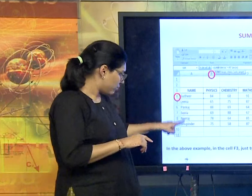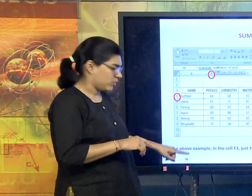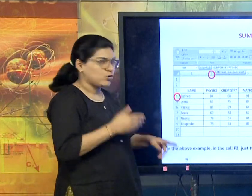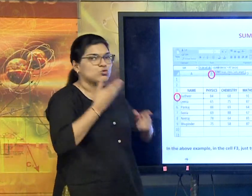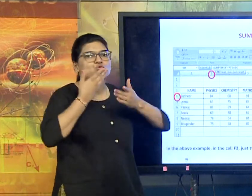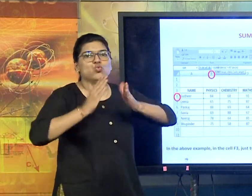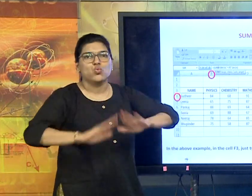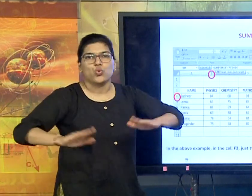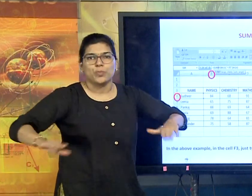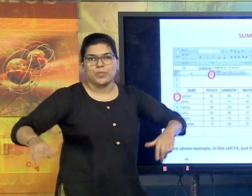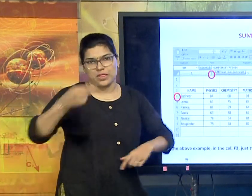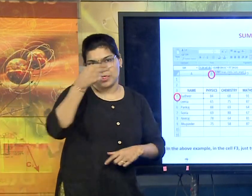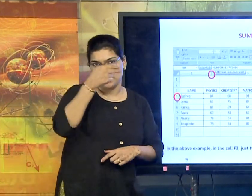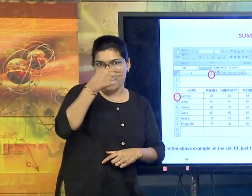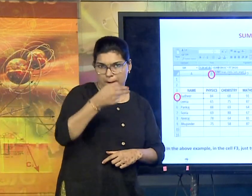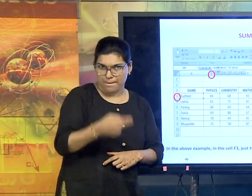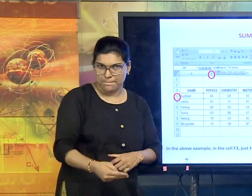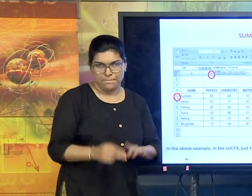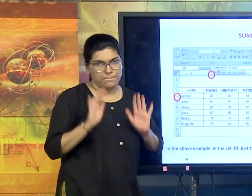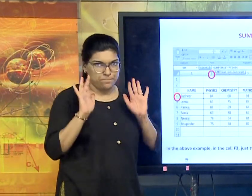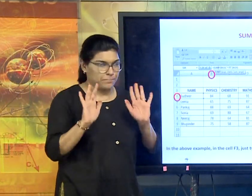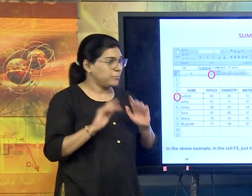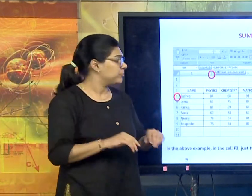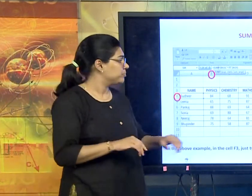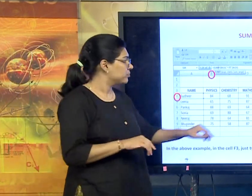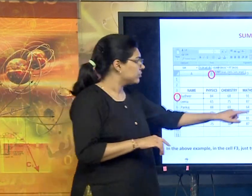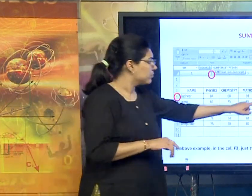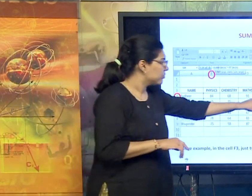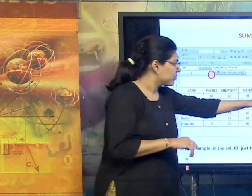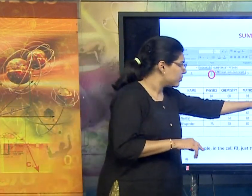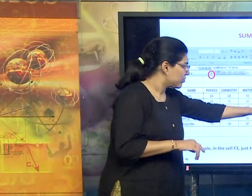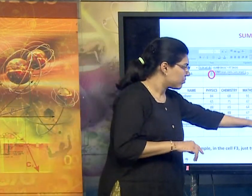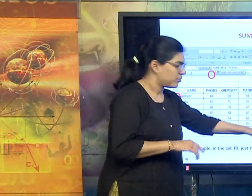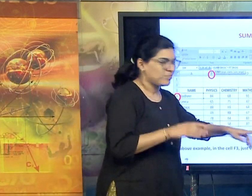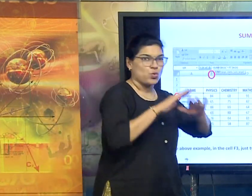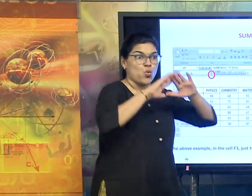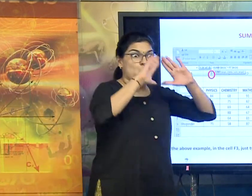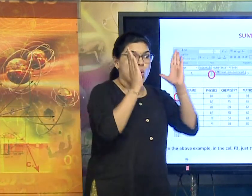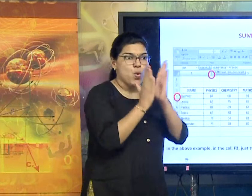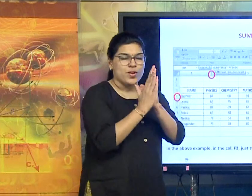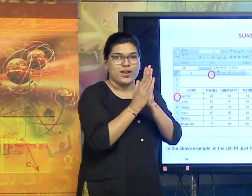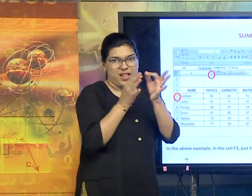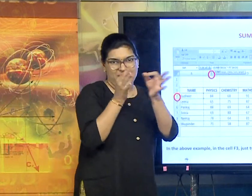some subjects and there are some students